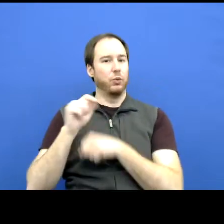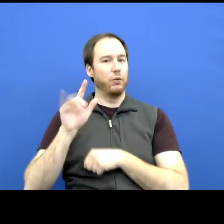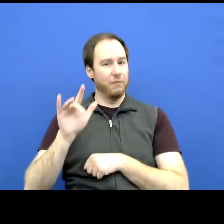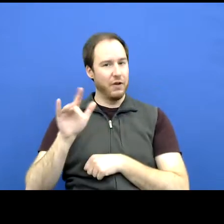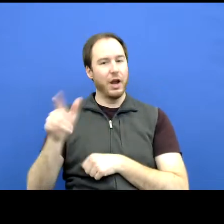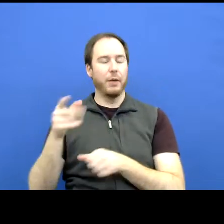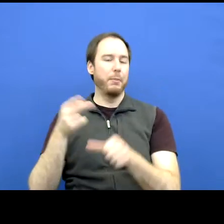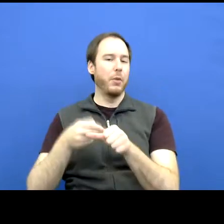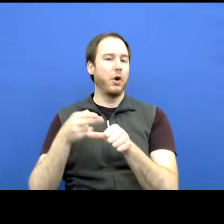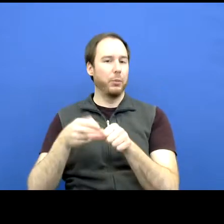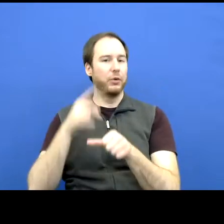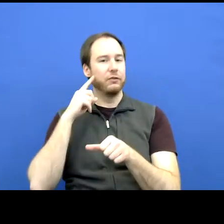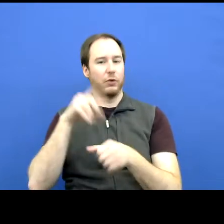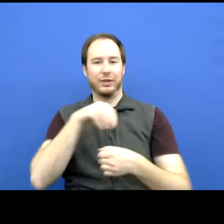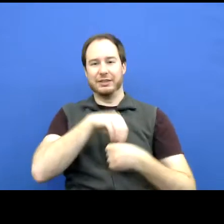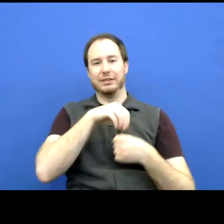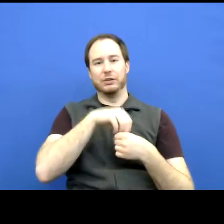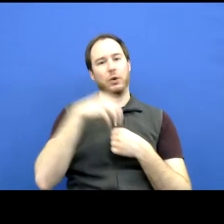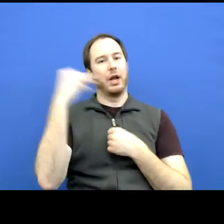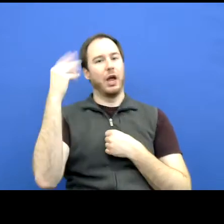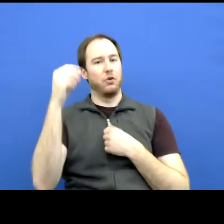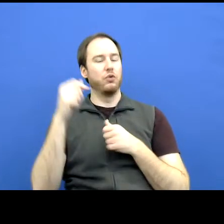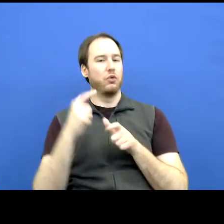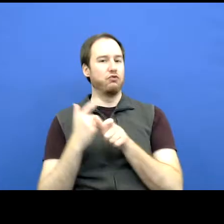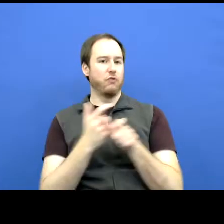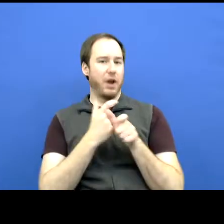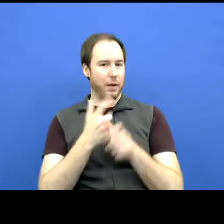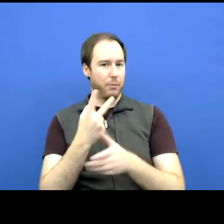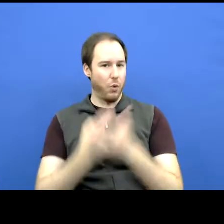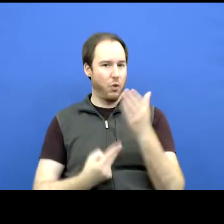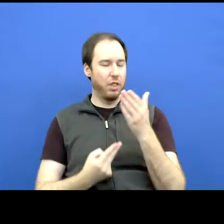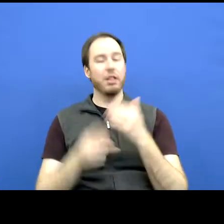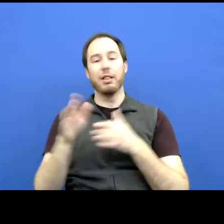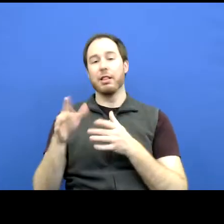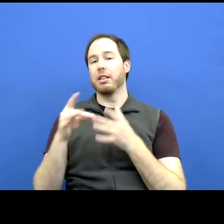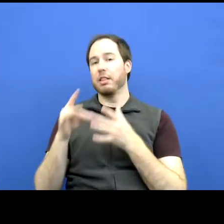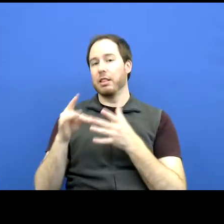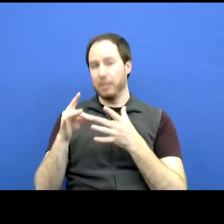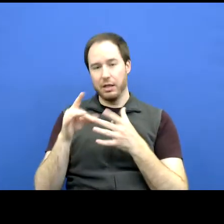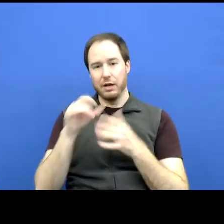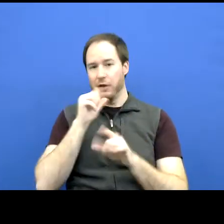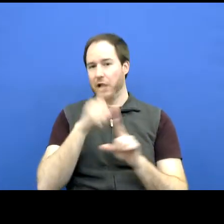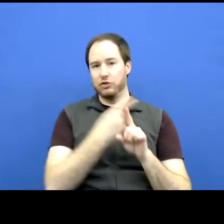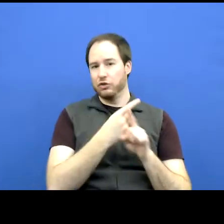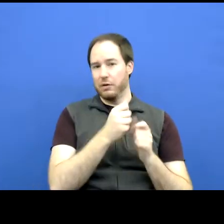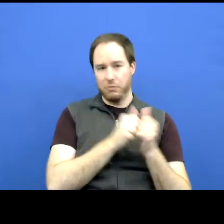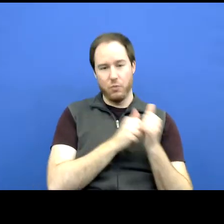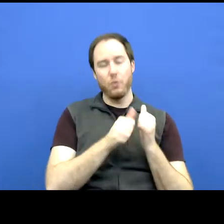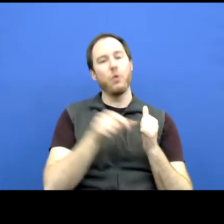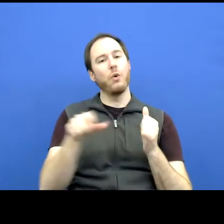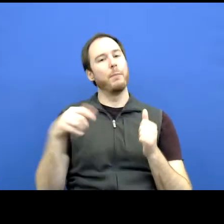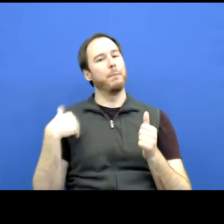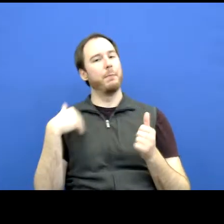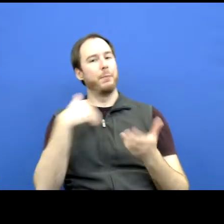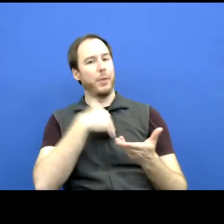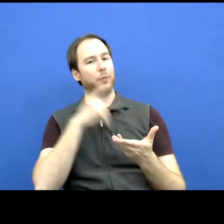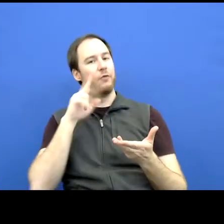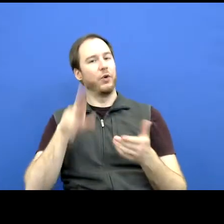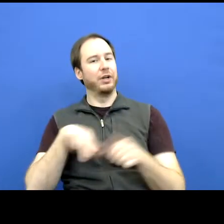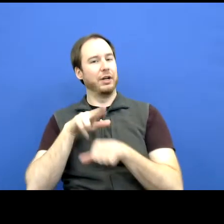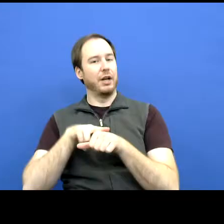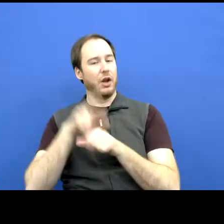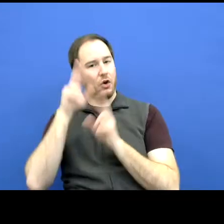also participated in indoor and outdoor track. His leadership extends beyond sports. He is a member of the National